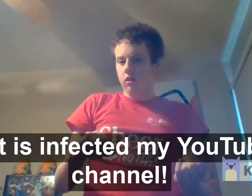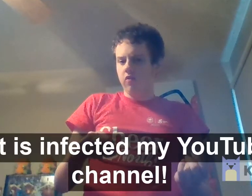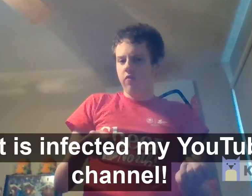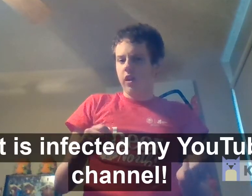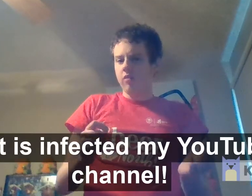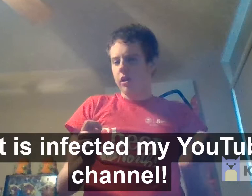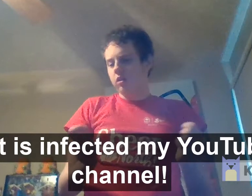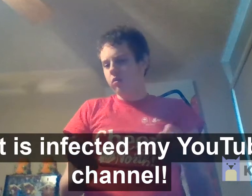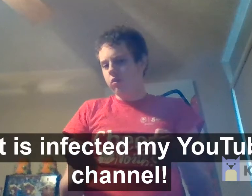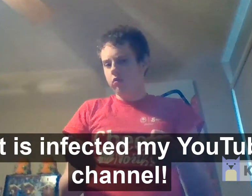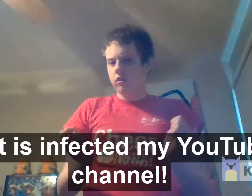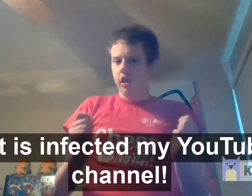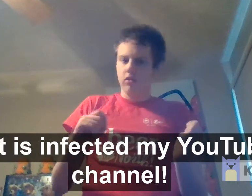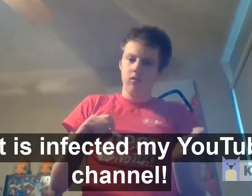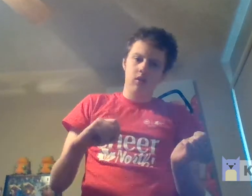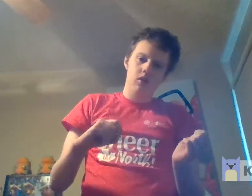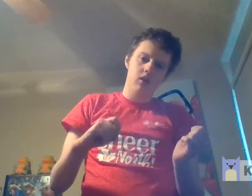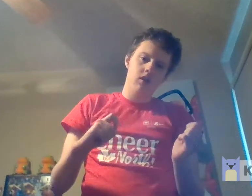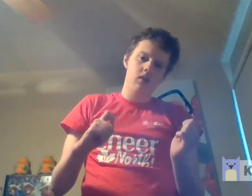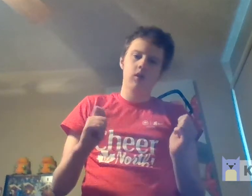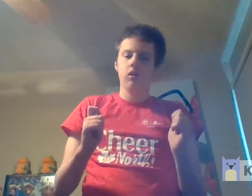It fat in my YouTube channel.